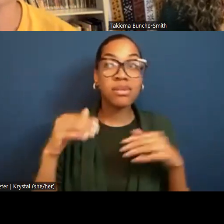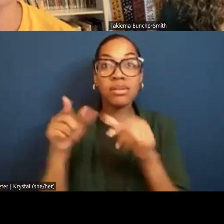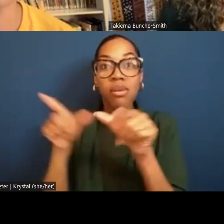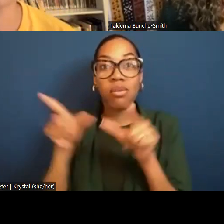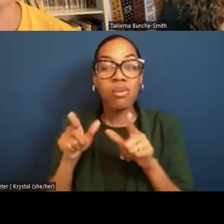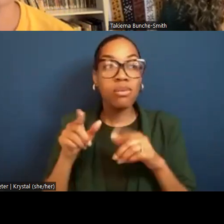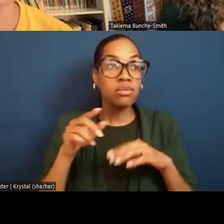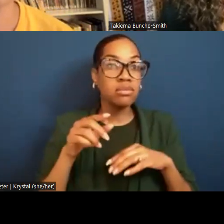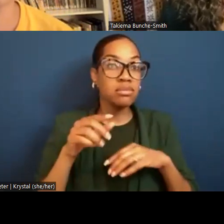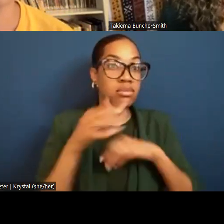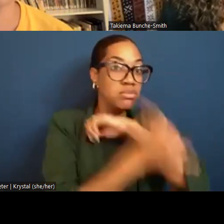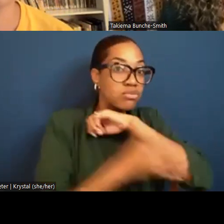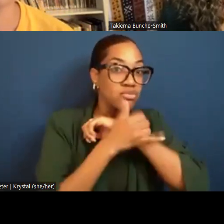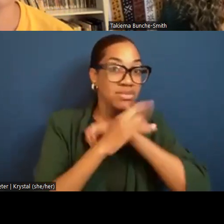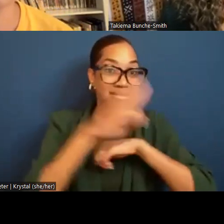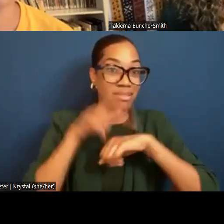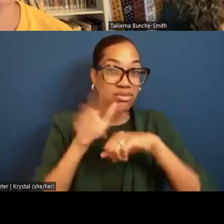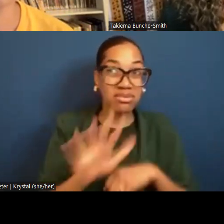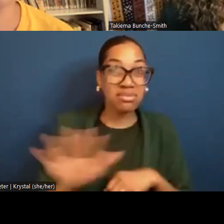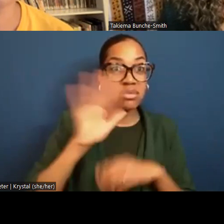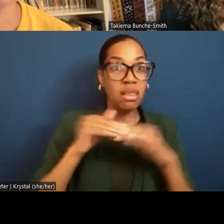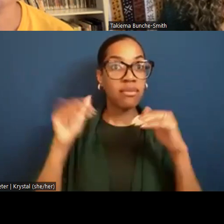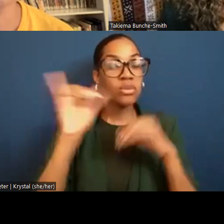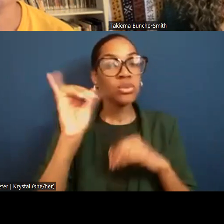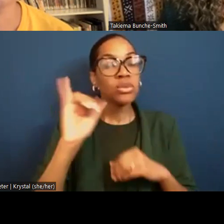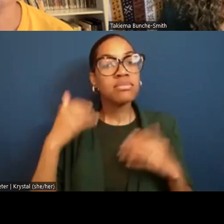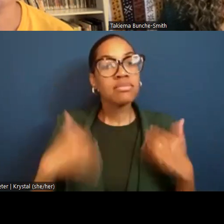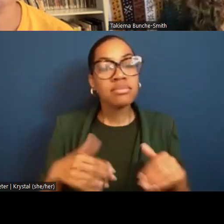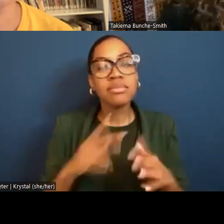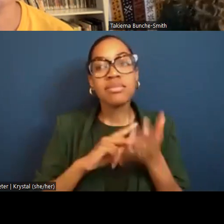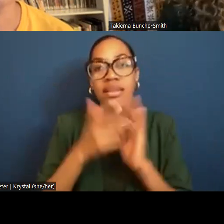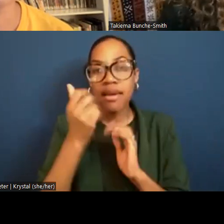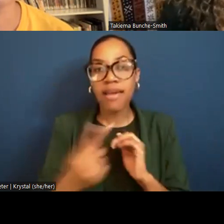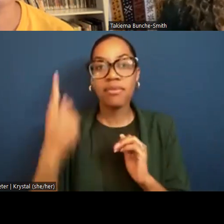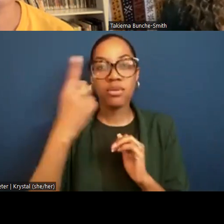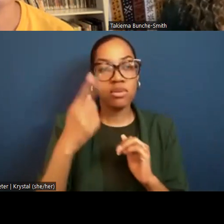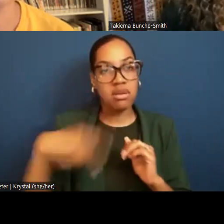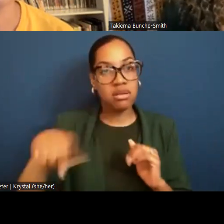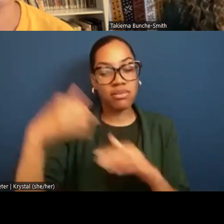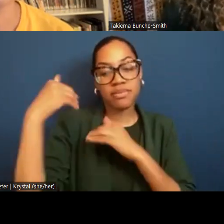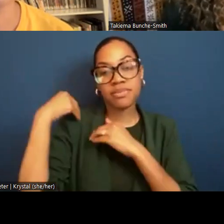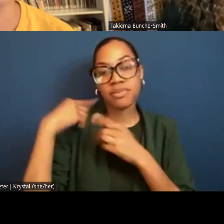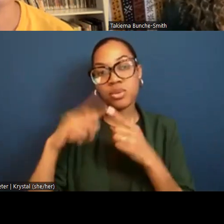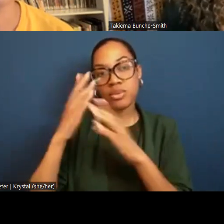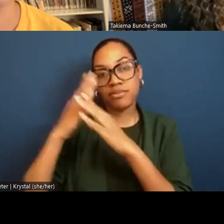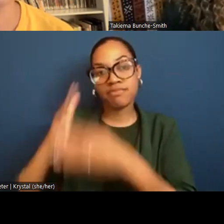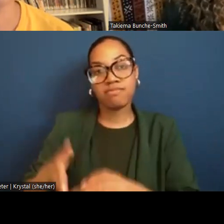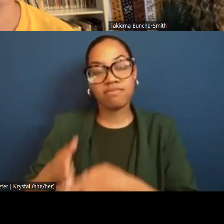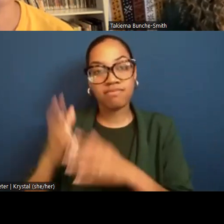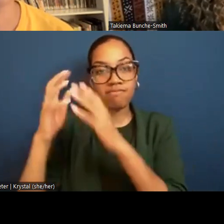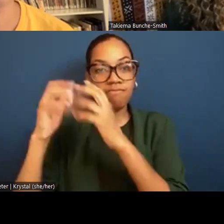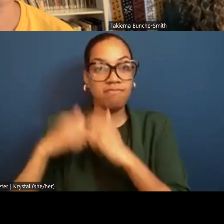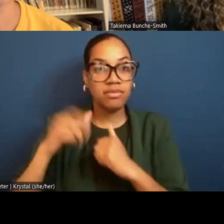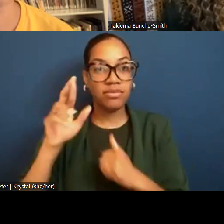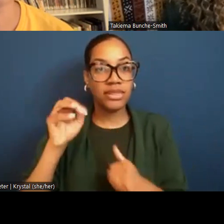us also have an understanding of the issue, realizing everybody has a role to play in addressing this systemic problem, because systemic